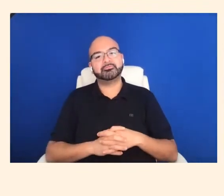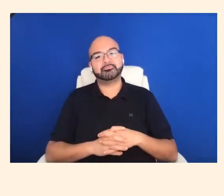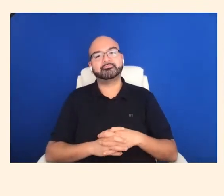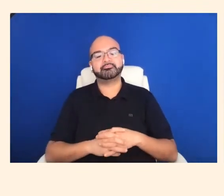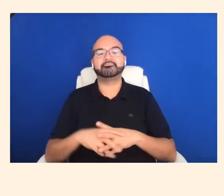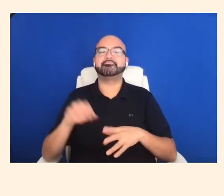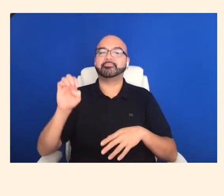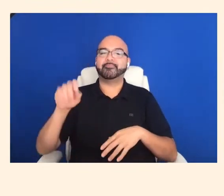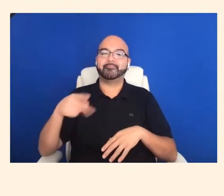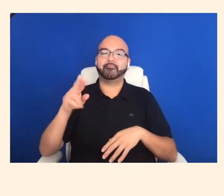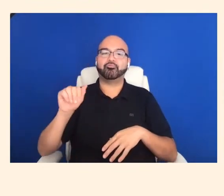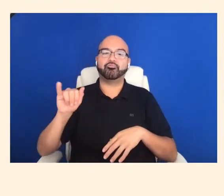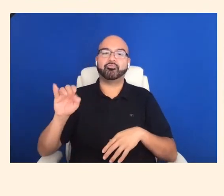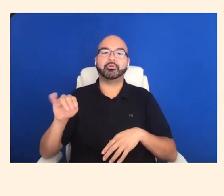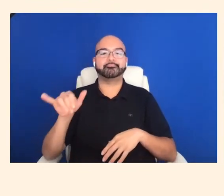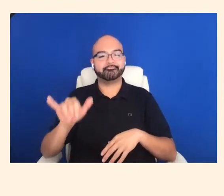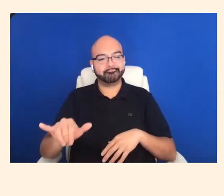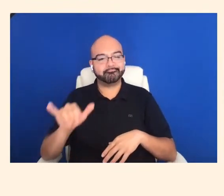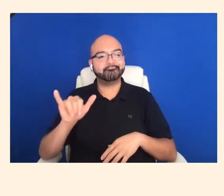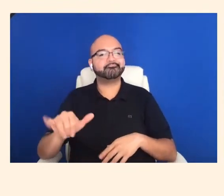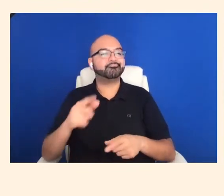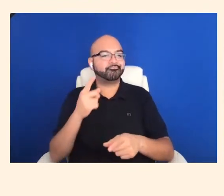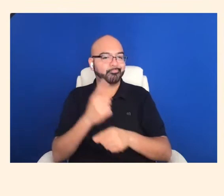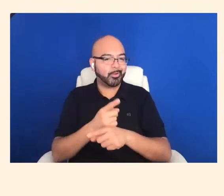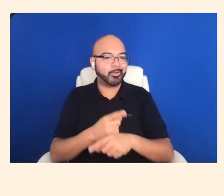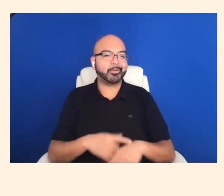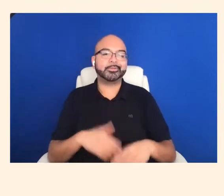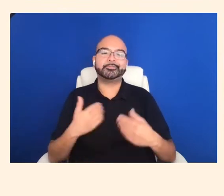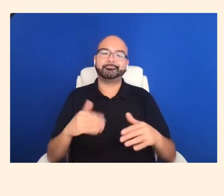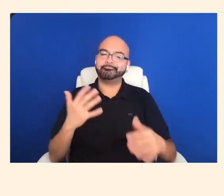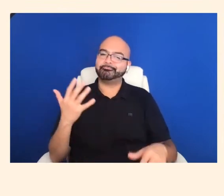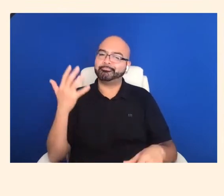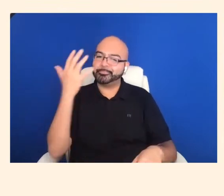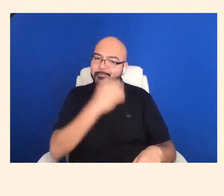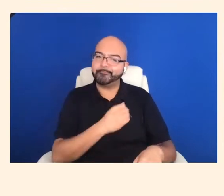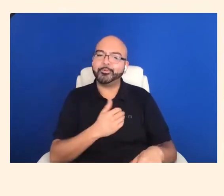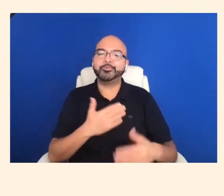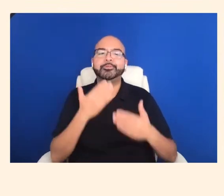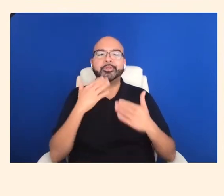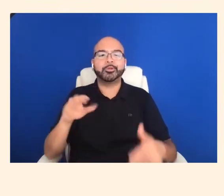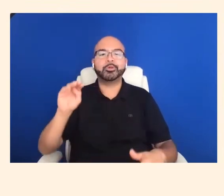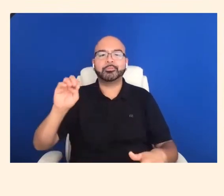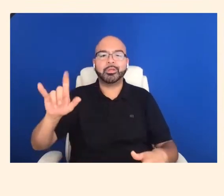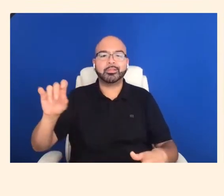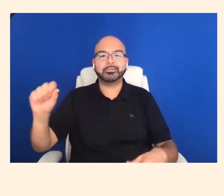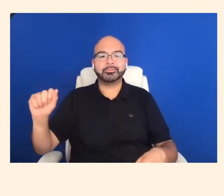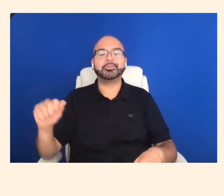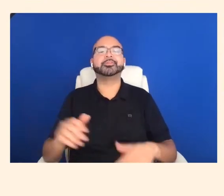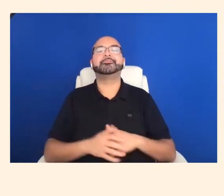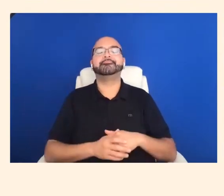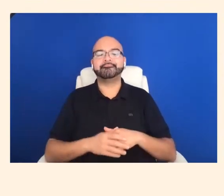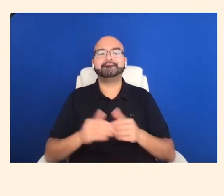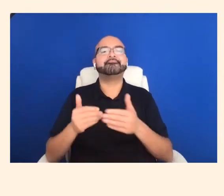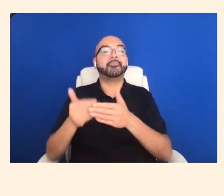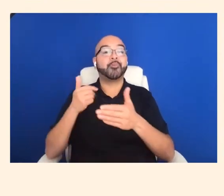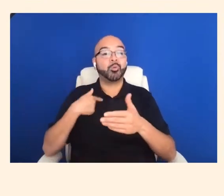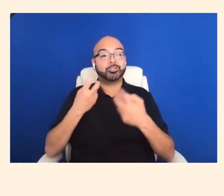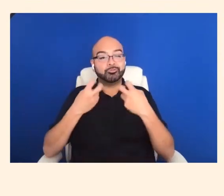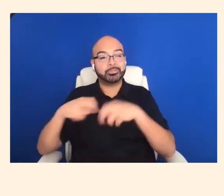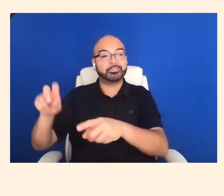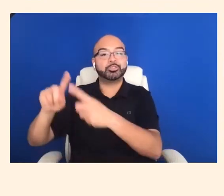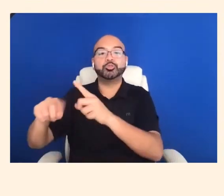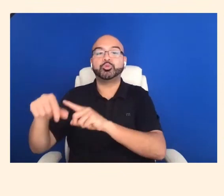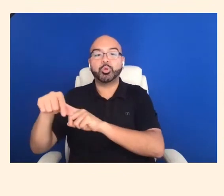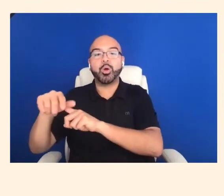Beautifully said. Thank you, Melissa. Before we transition to our Q&A, I would love for you